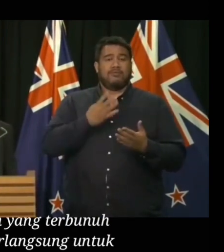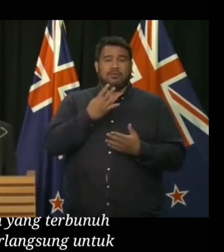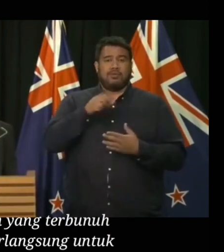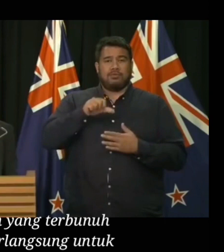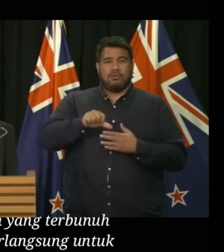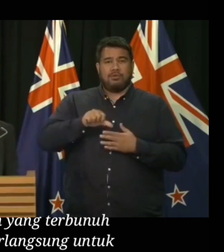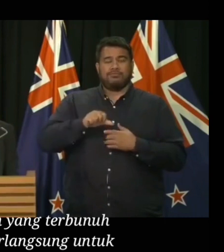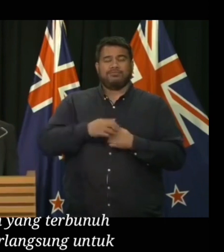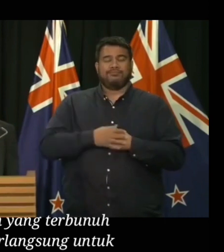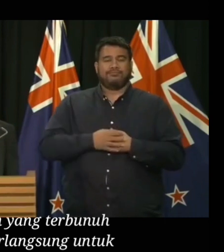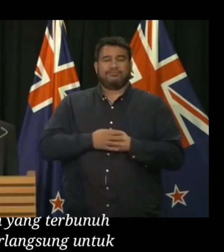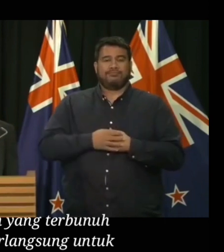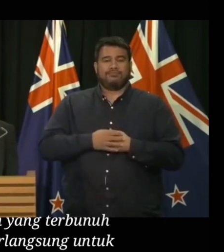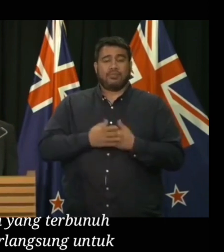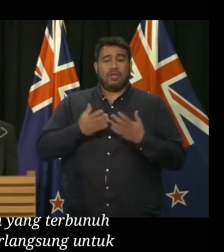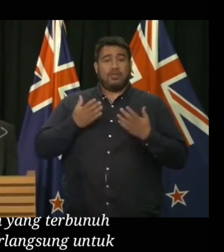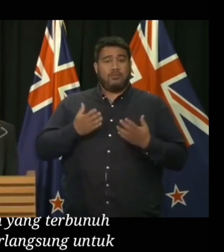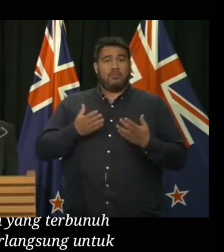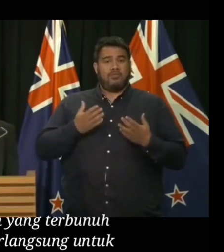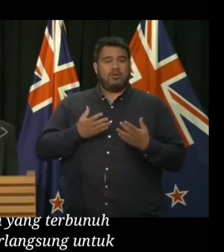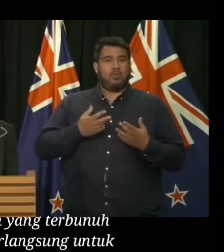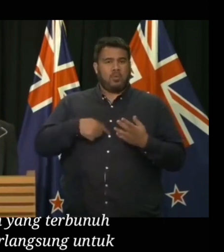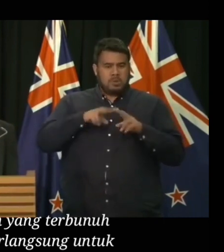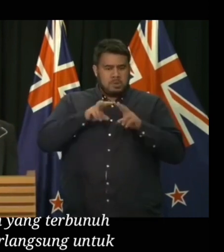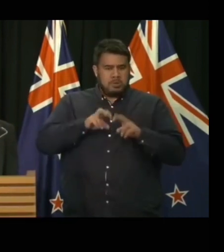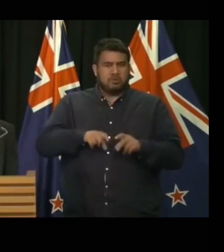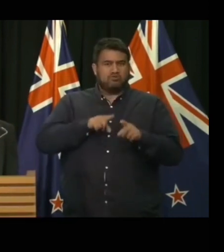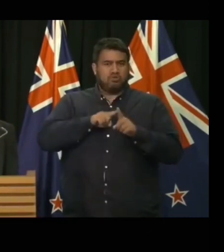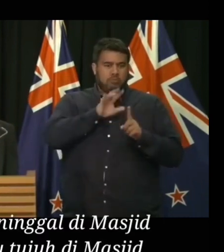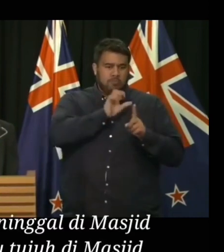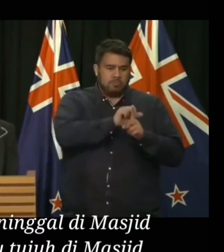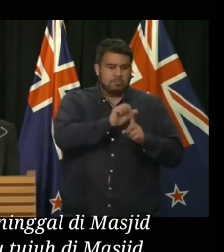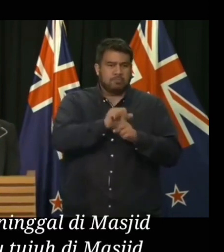to confirm their identities as quickly as possible.